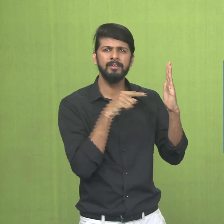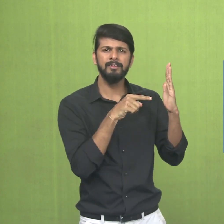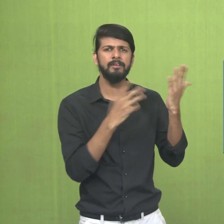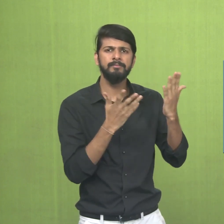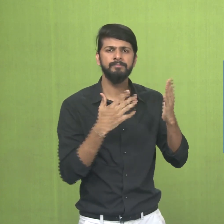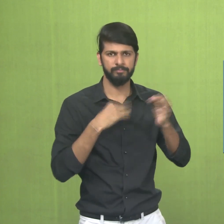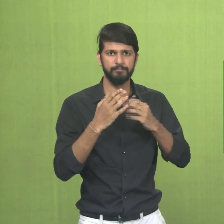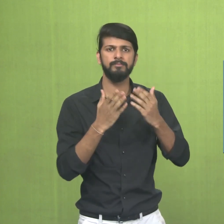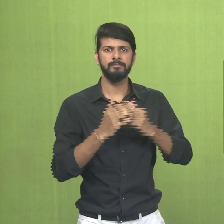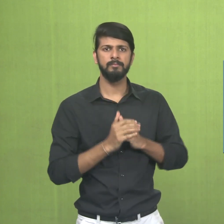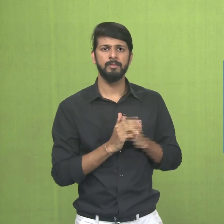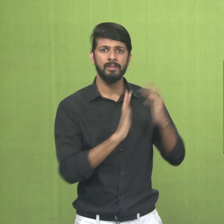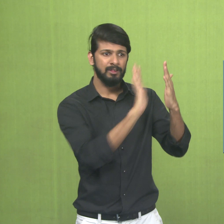Subhadra's abduction.